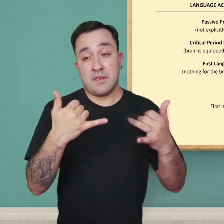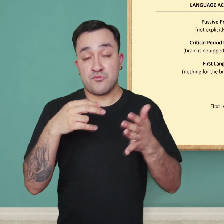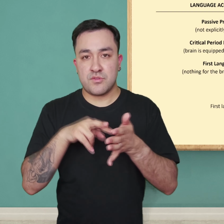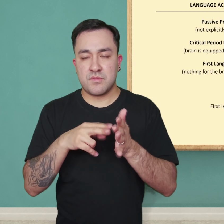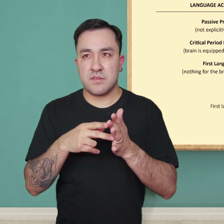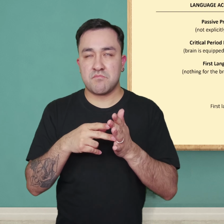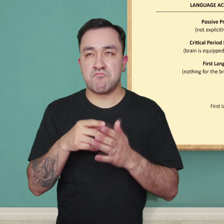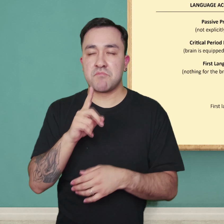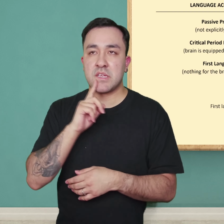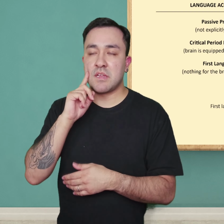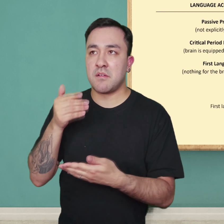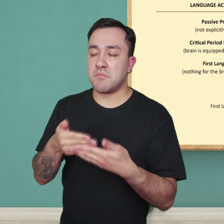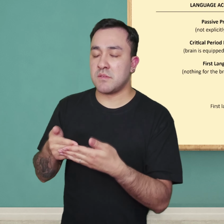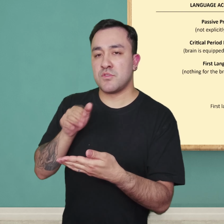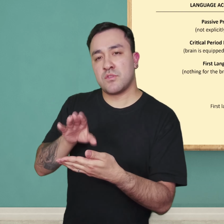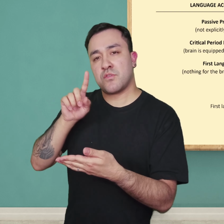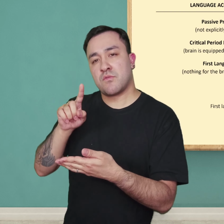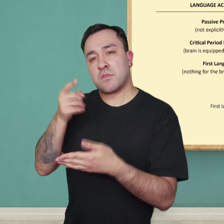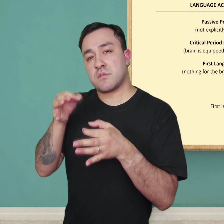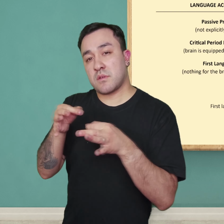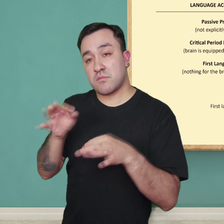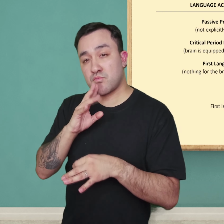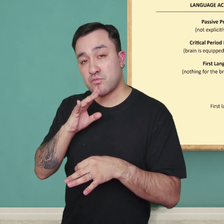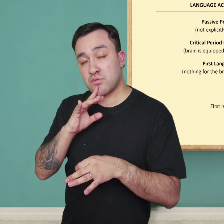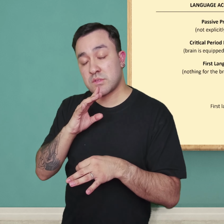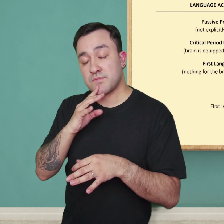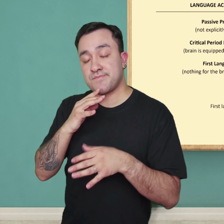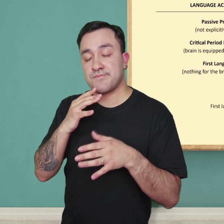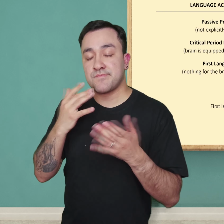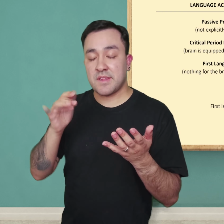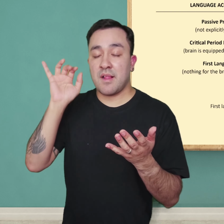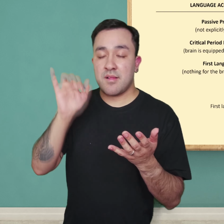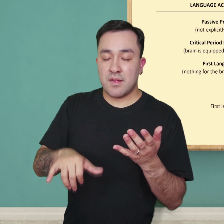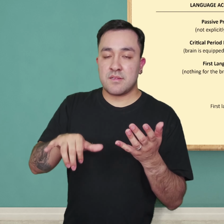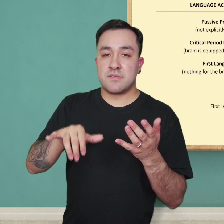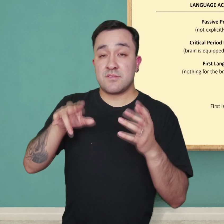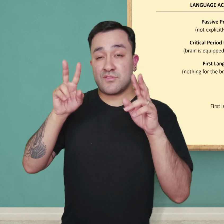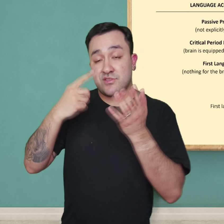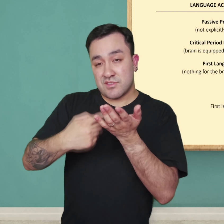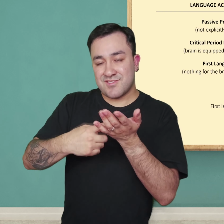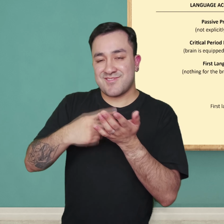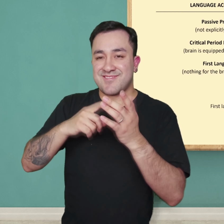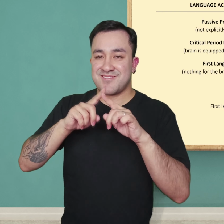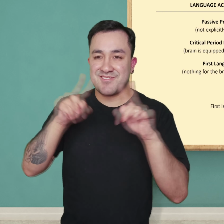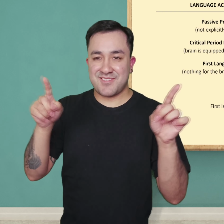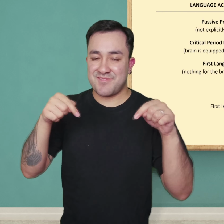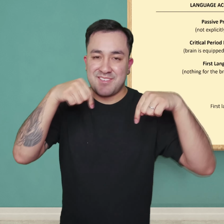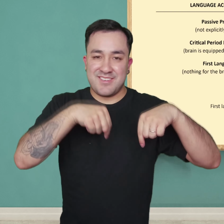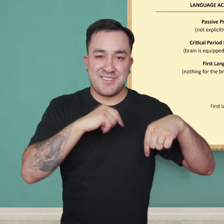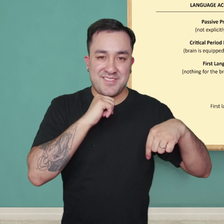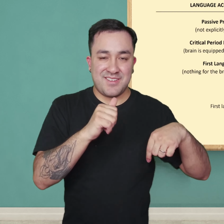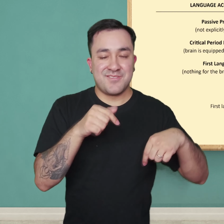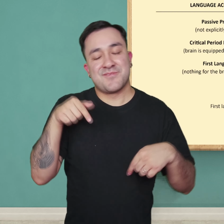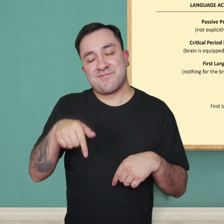However, this is a separate topic and discussion. Therefore, we will not pursue this inquiry further.